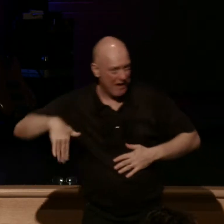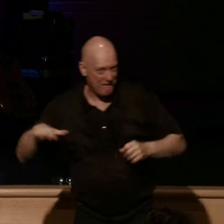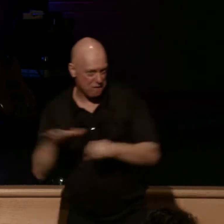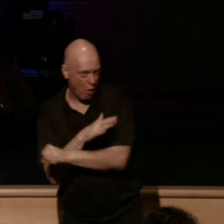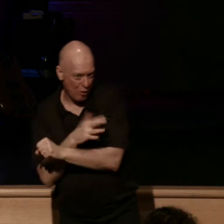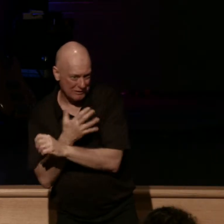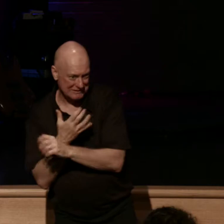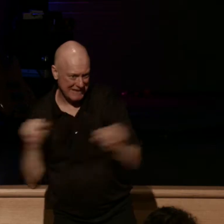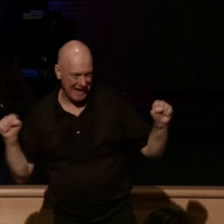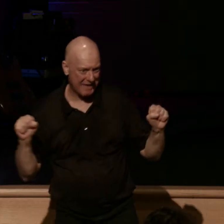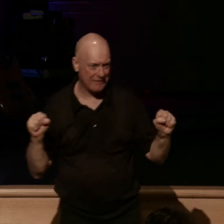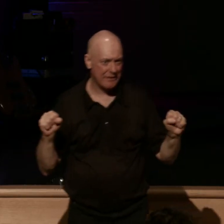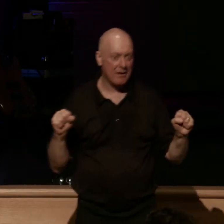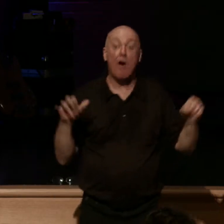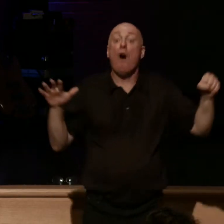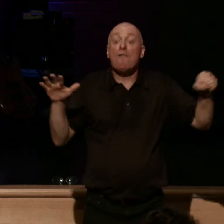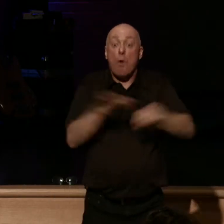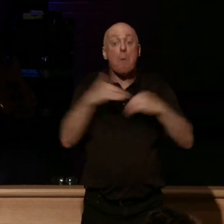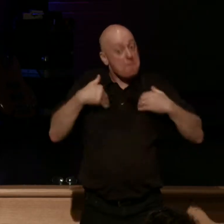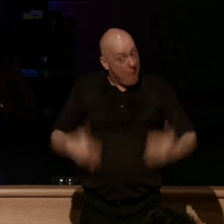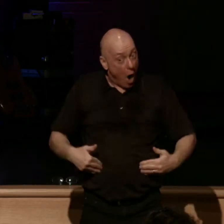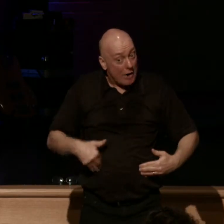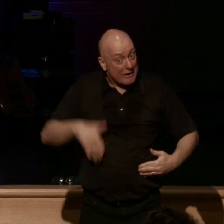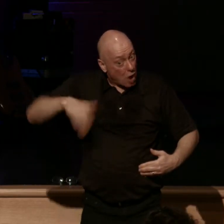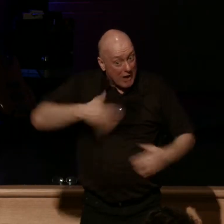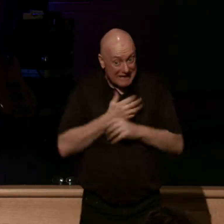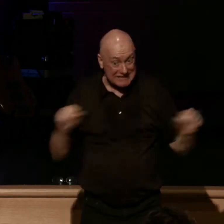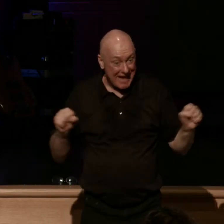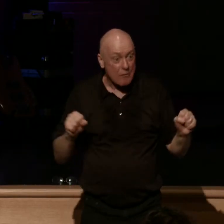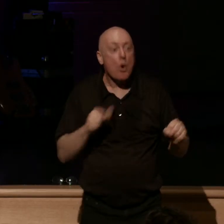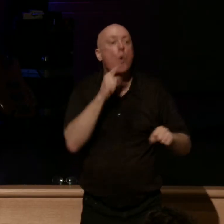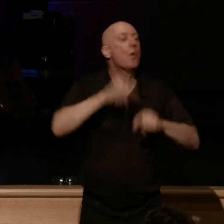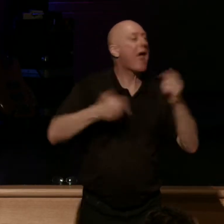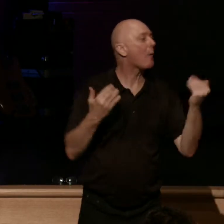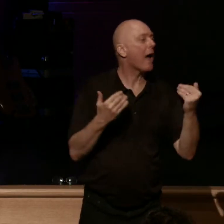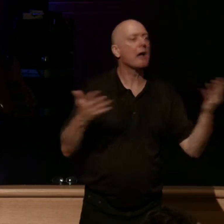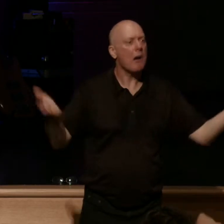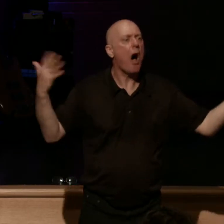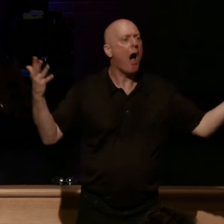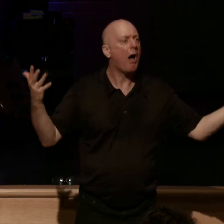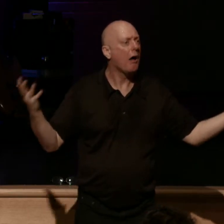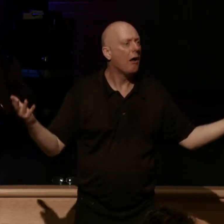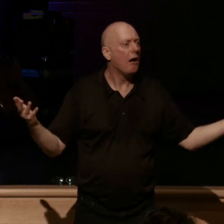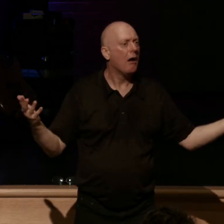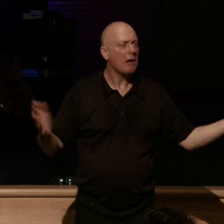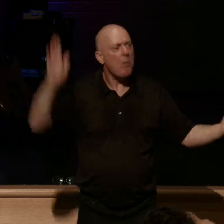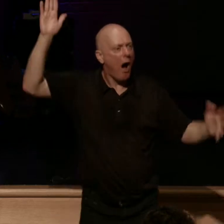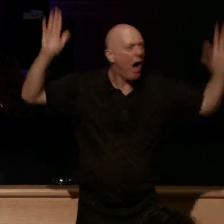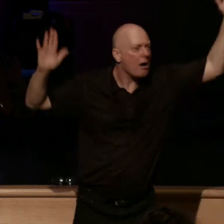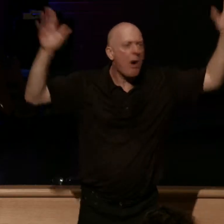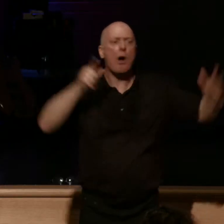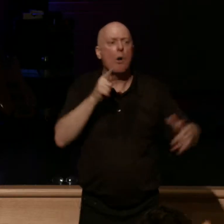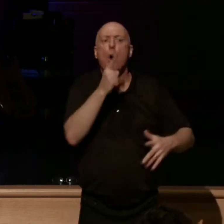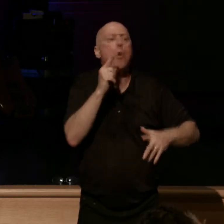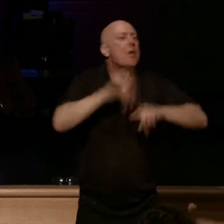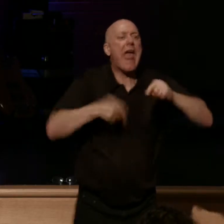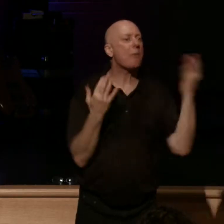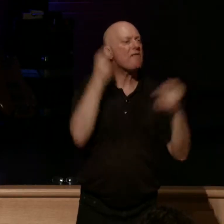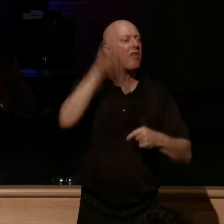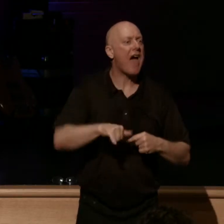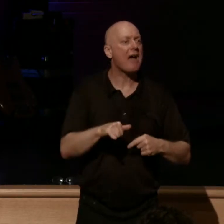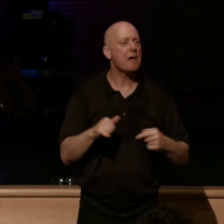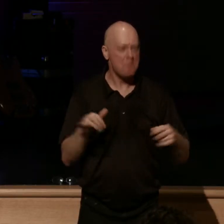full redemption of our bodies, right? Who can't wait for that day? Come on now. Who's not groaning for that, right? Come on, right?